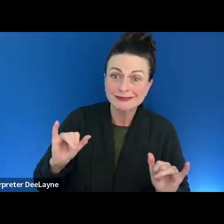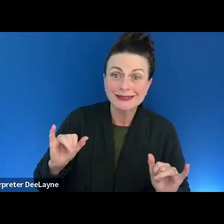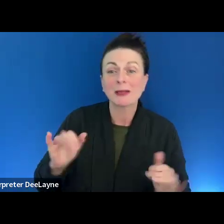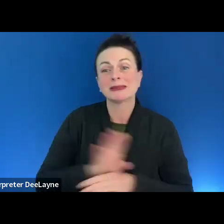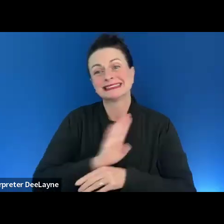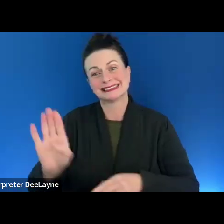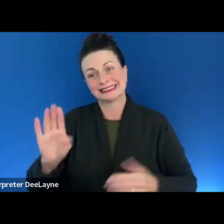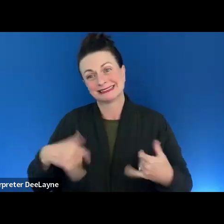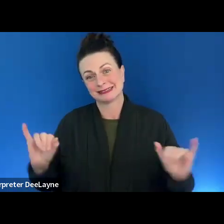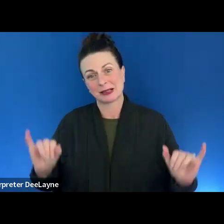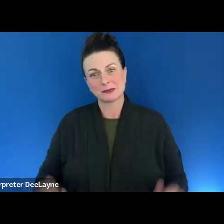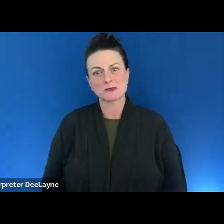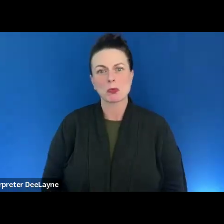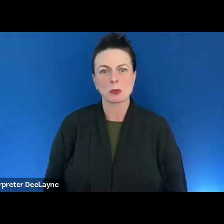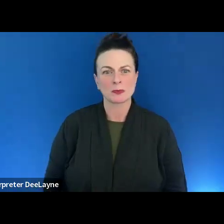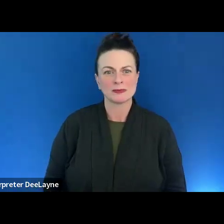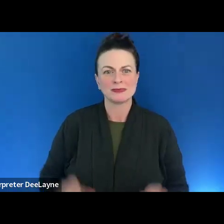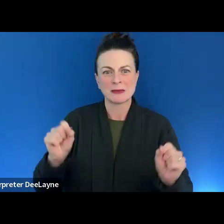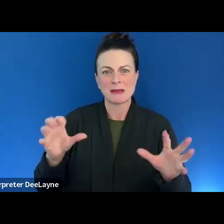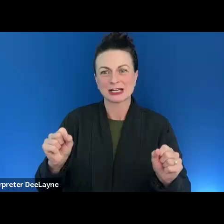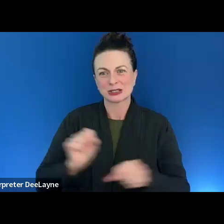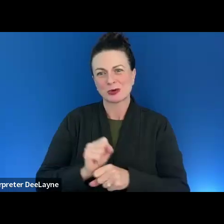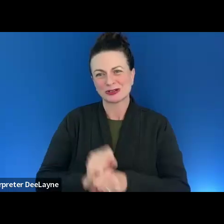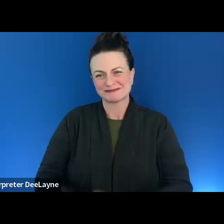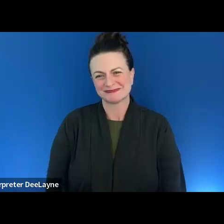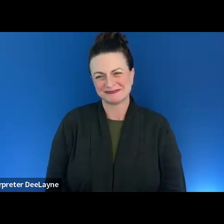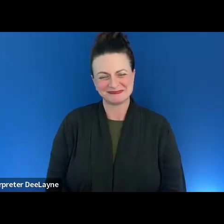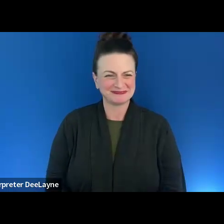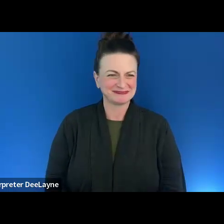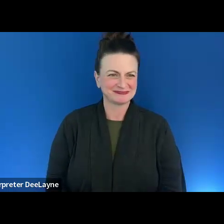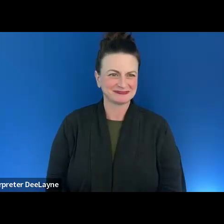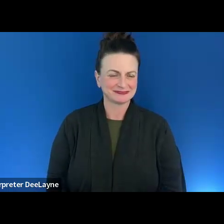So the magic worked.